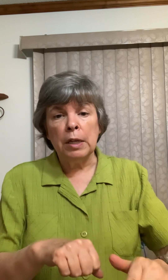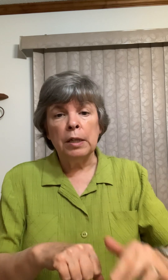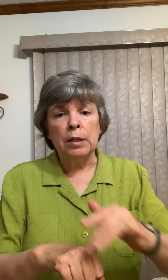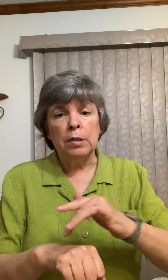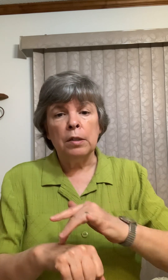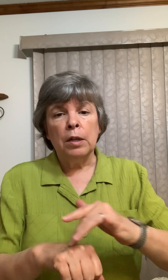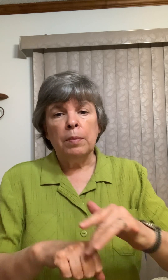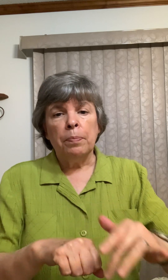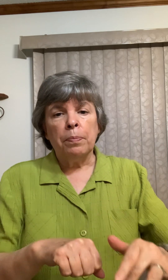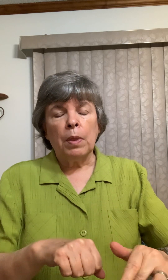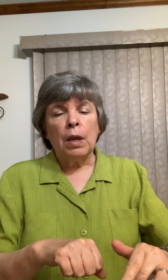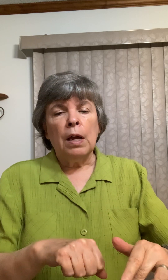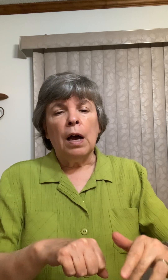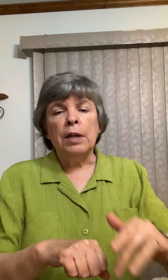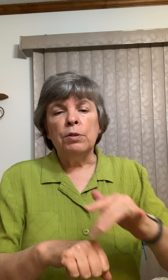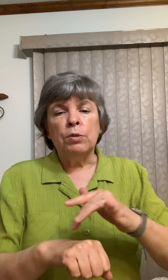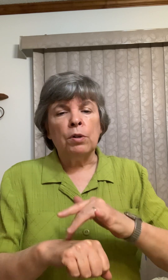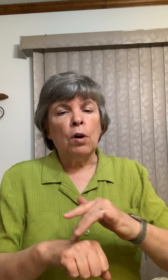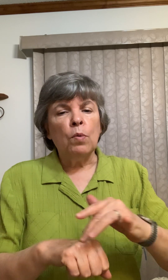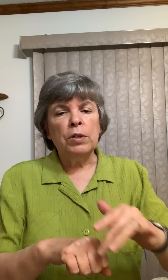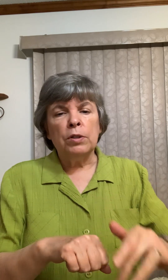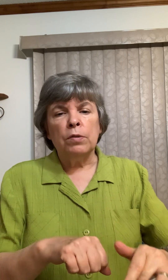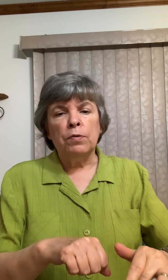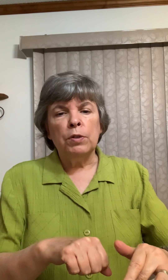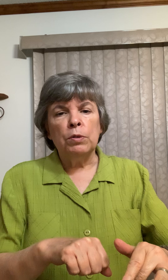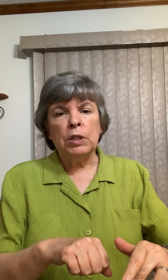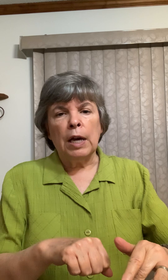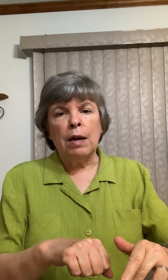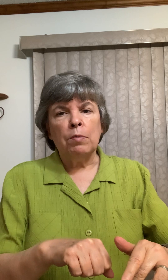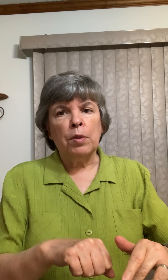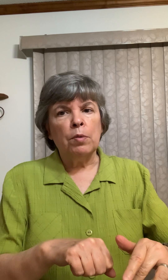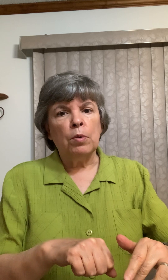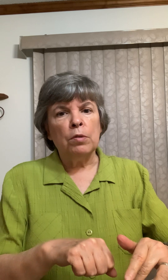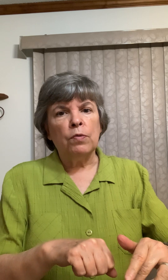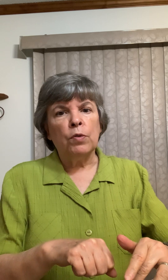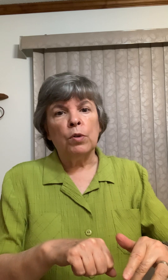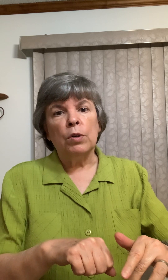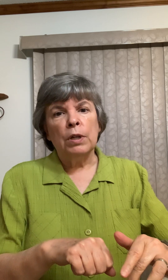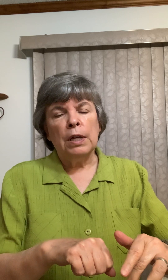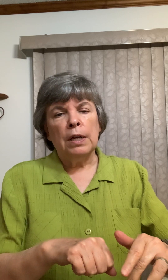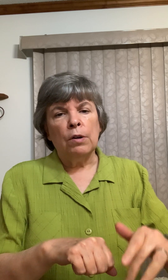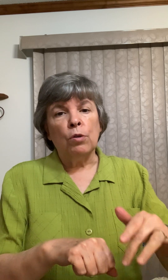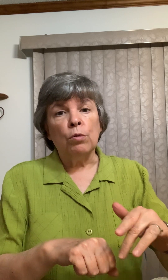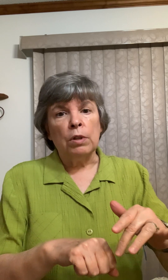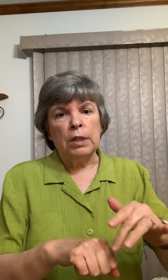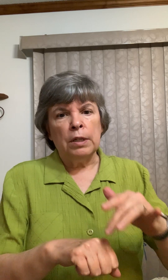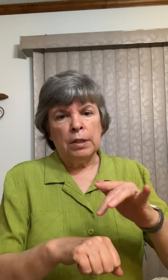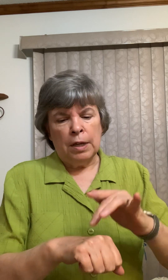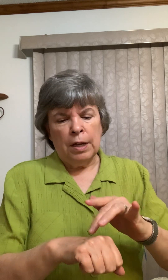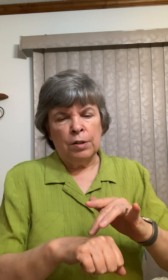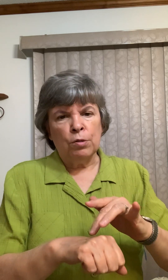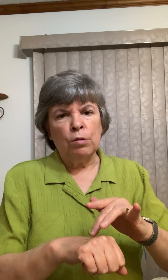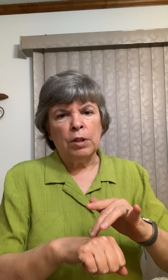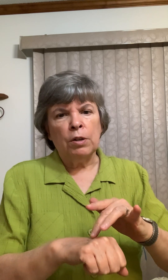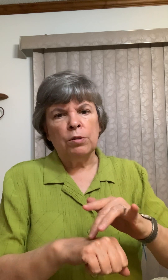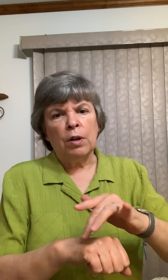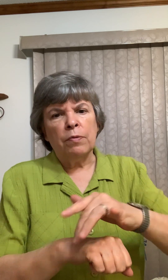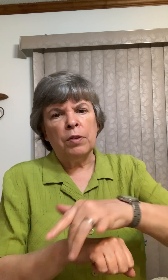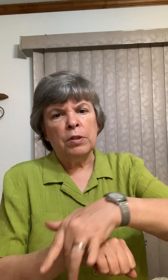naked. I used to always confuse that with the word for early, and early goes off this